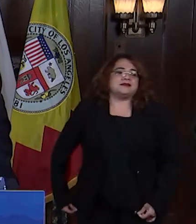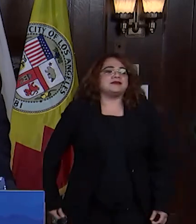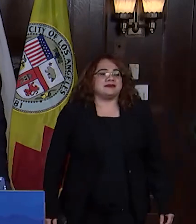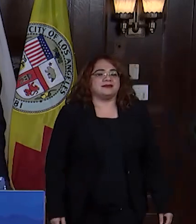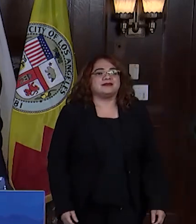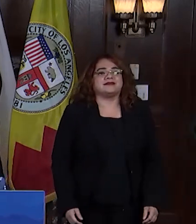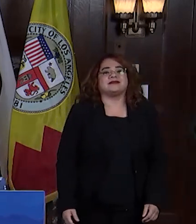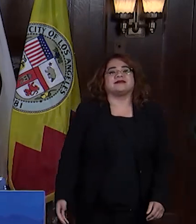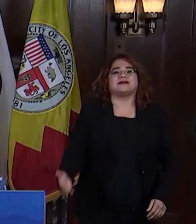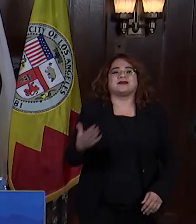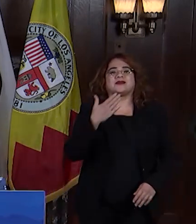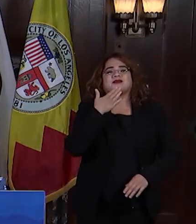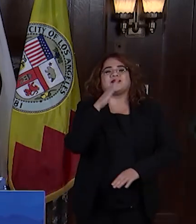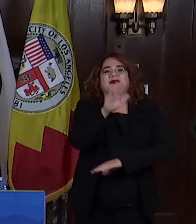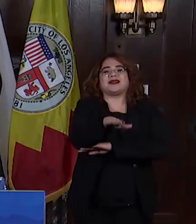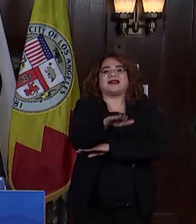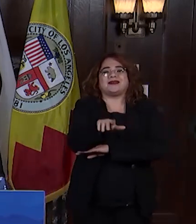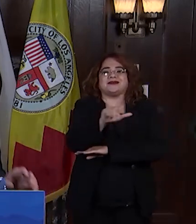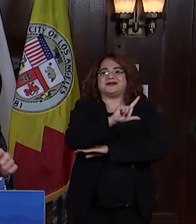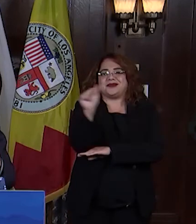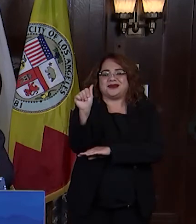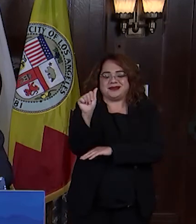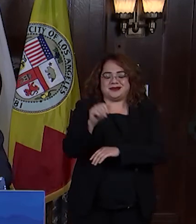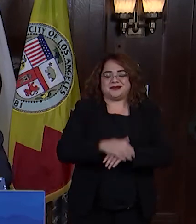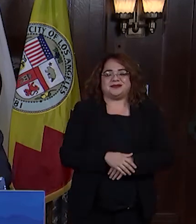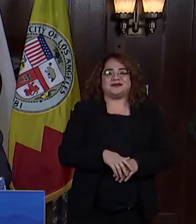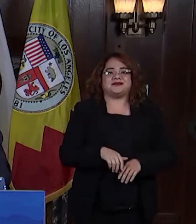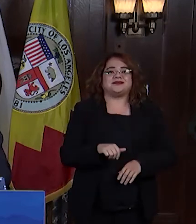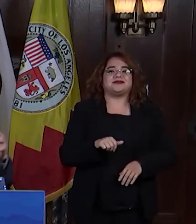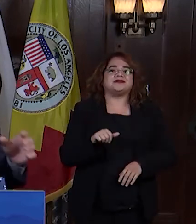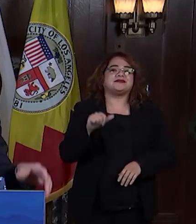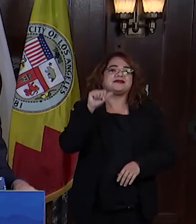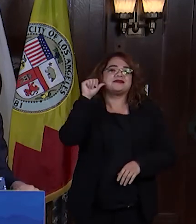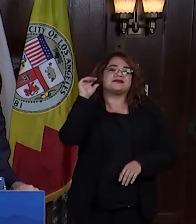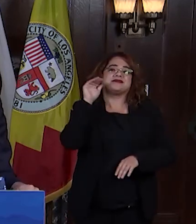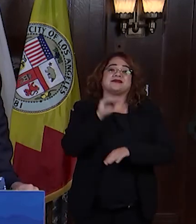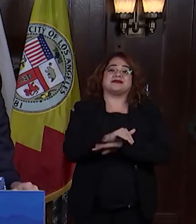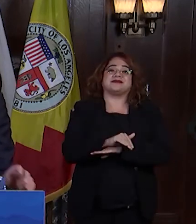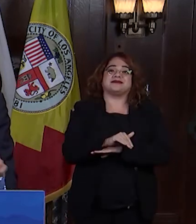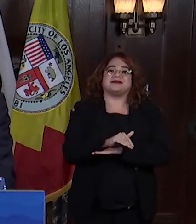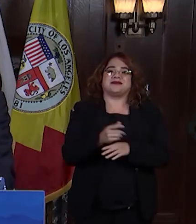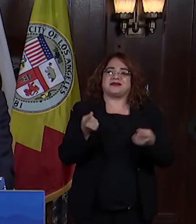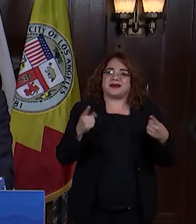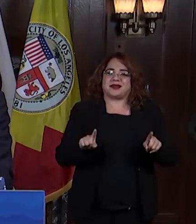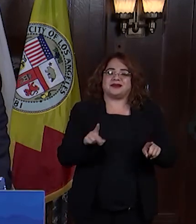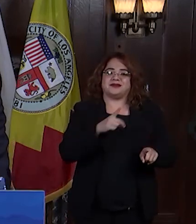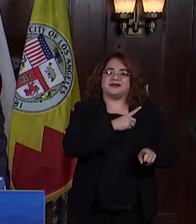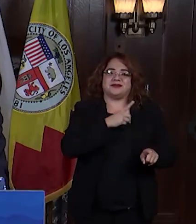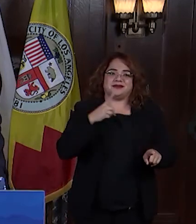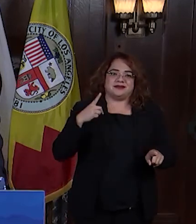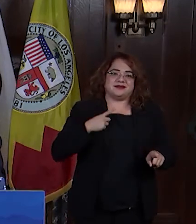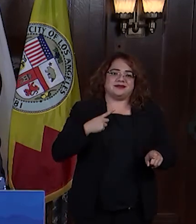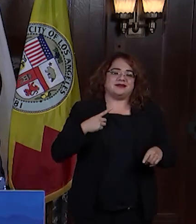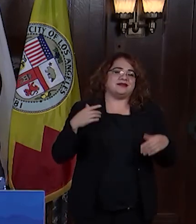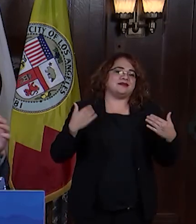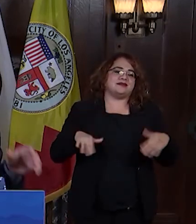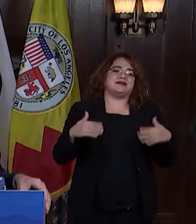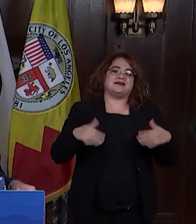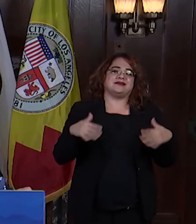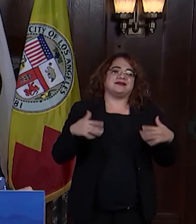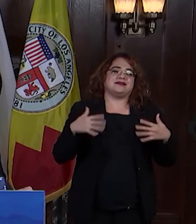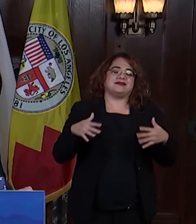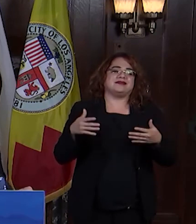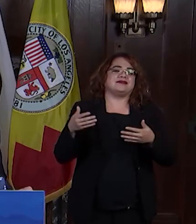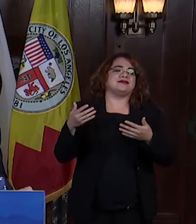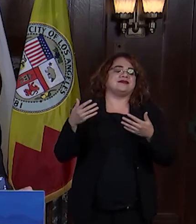muy buenas tardes, Los Ángeles. Anoche, nuestros Dodgers crearon nuevas memorias para nuestra